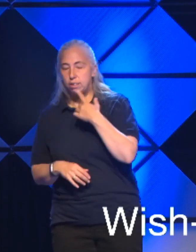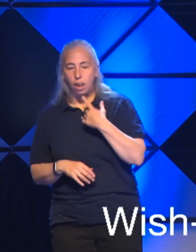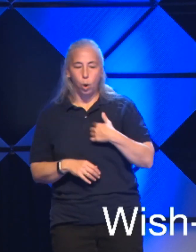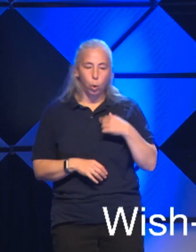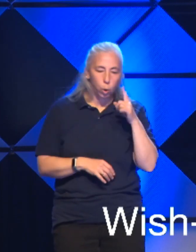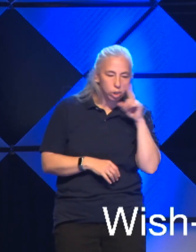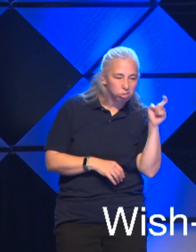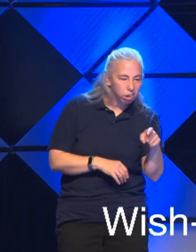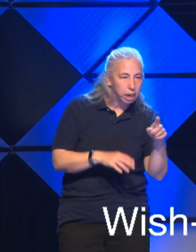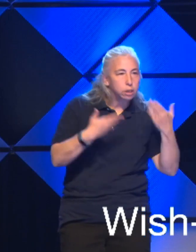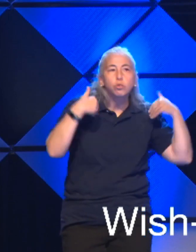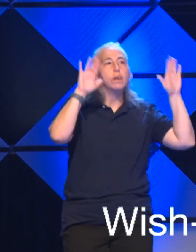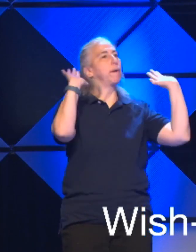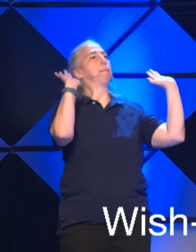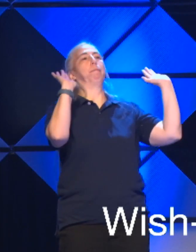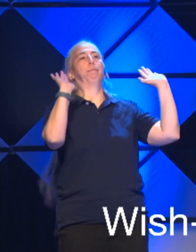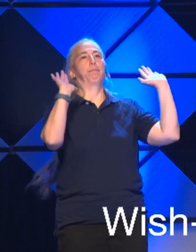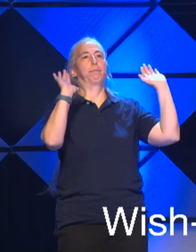wishful thinking.